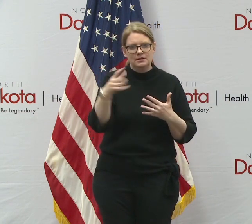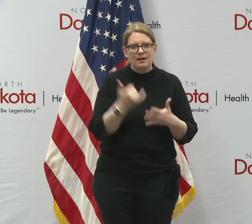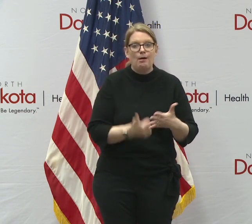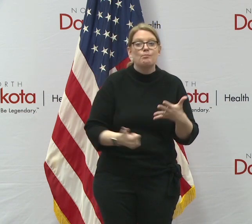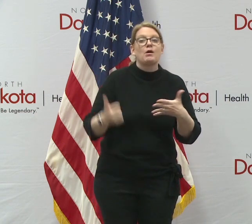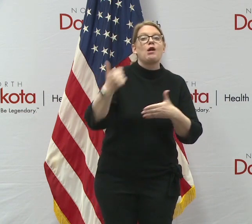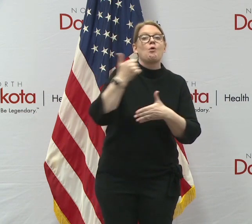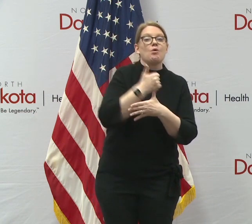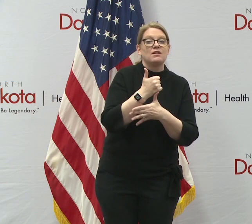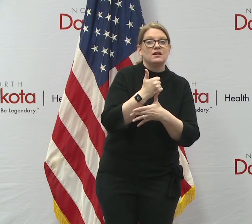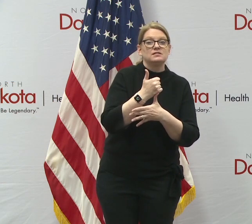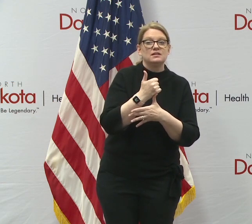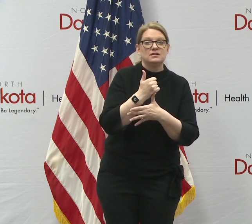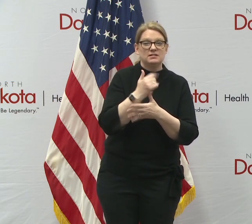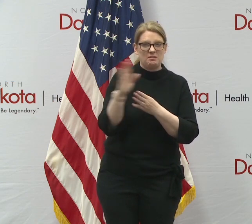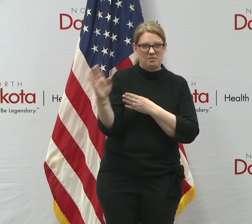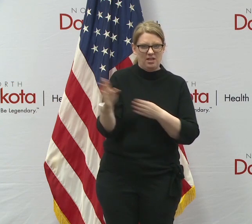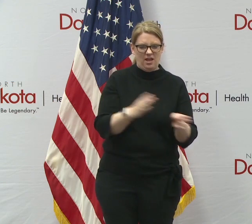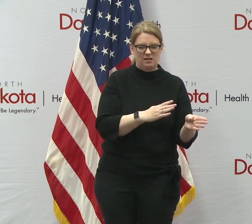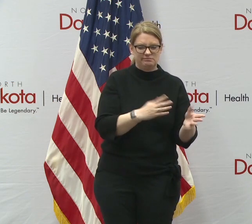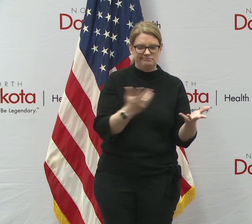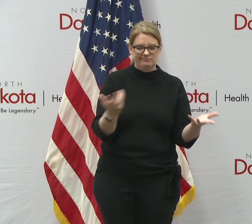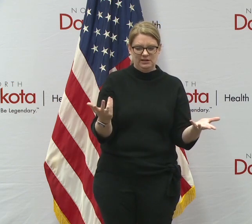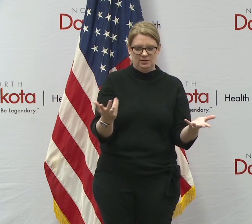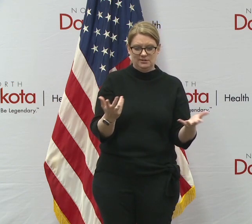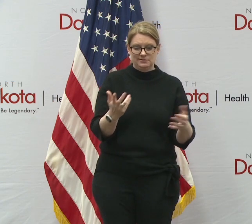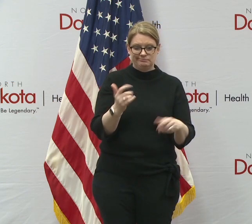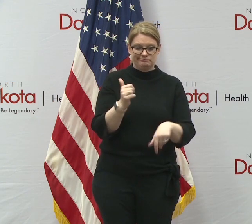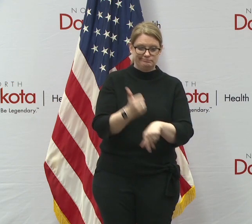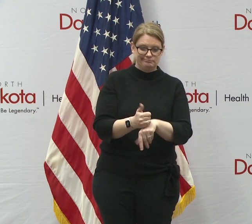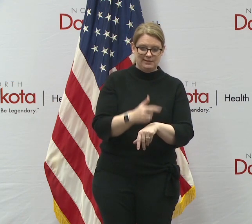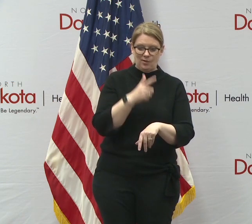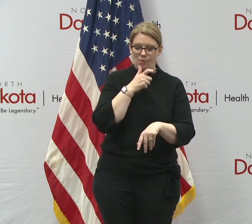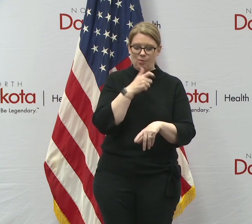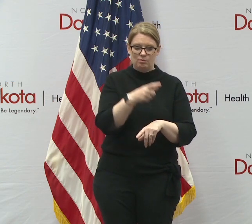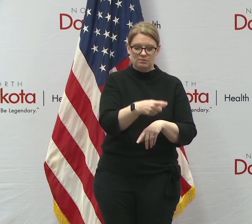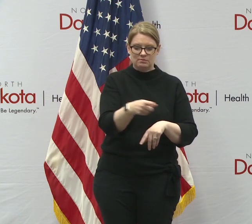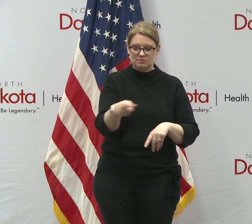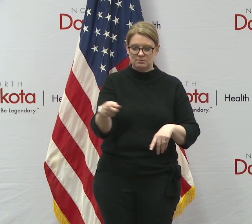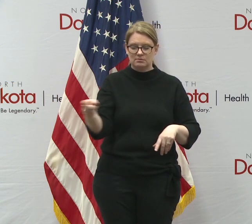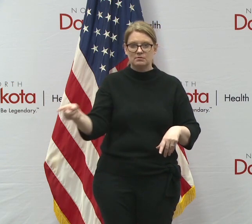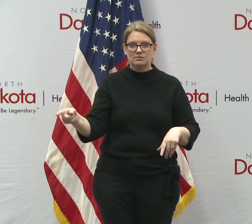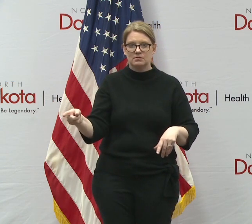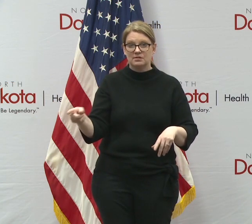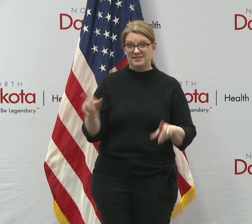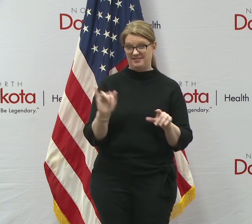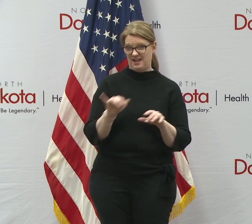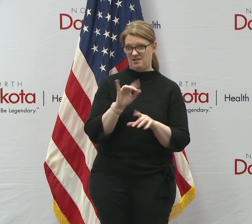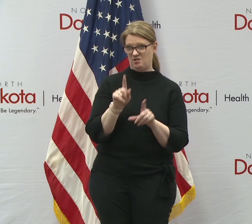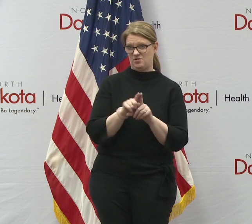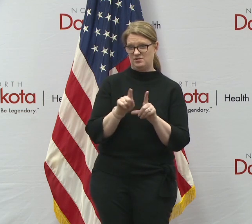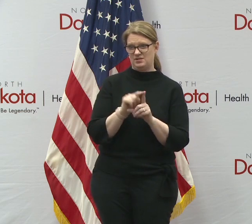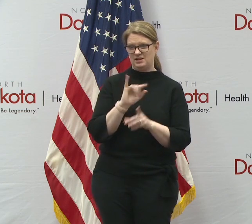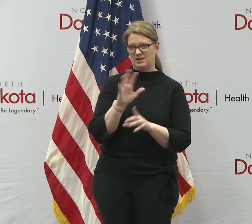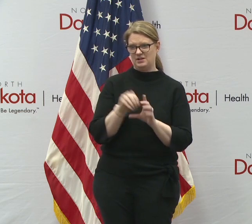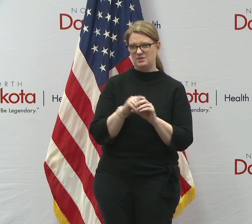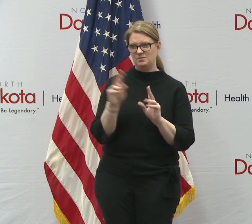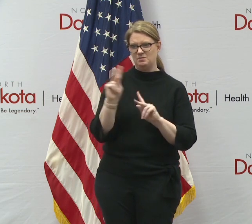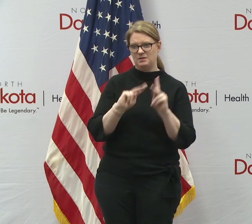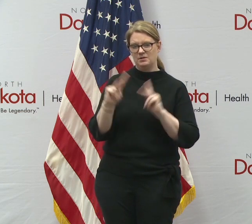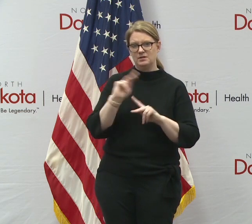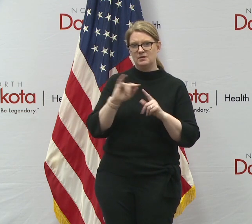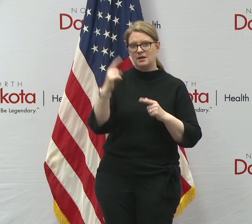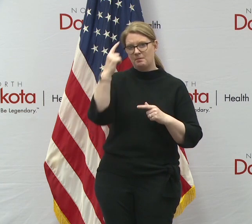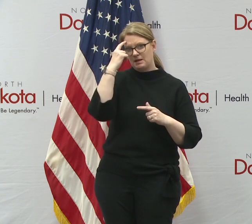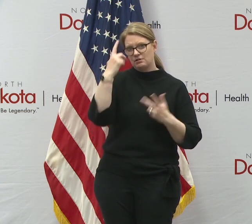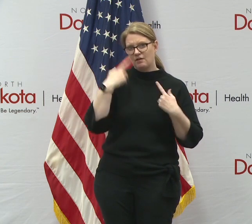prioritizing plan in place for who gets ventilators? And does that also include people with mental or